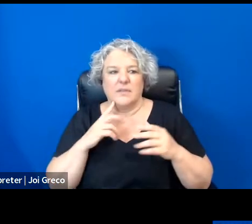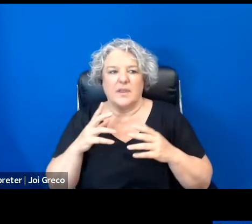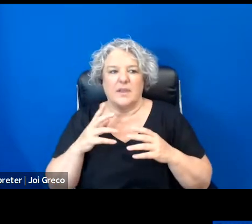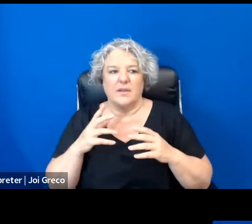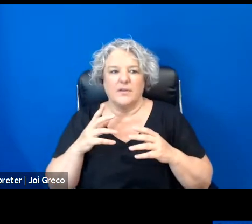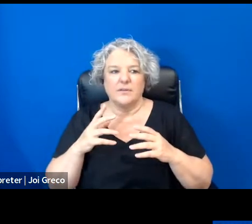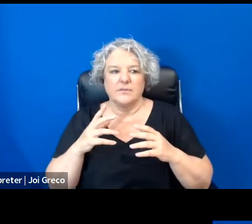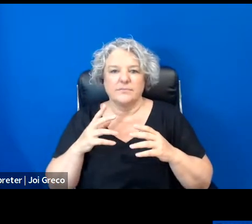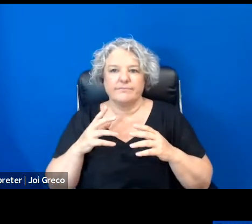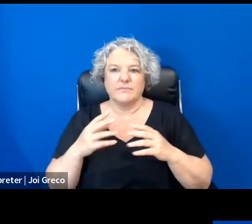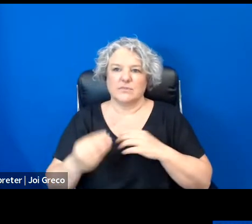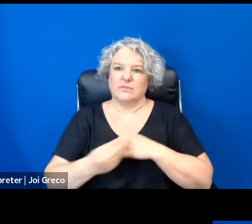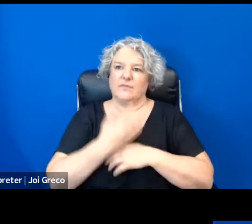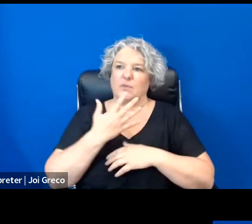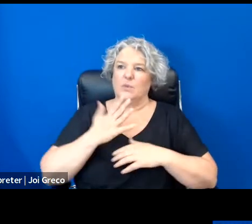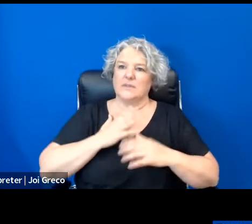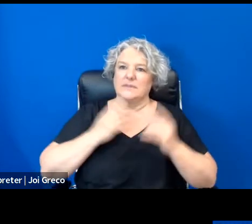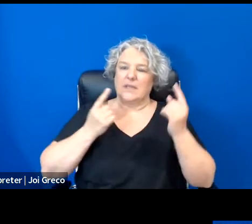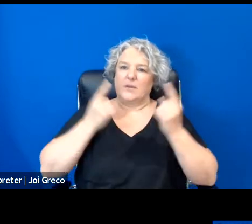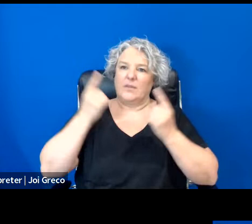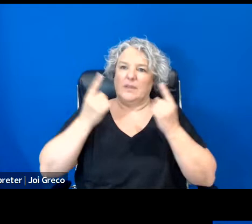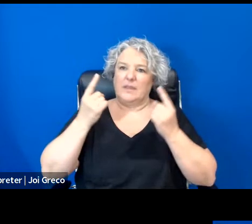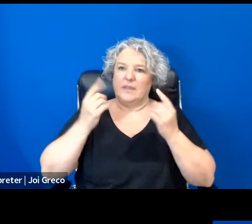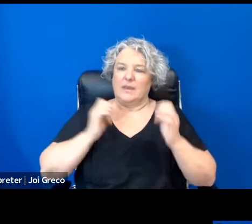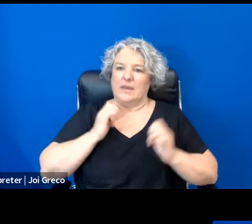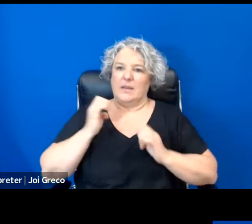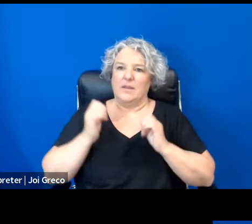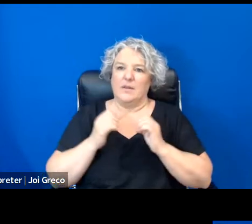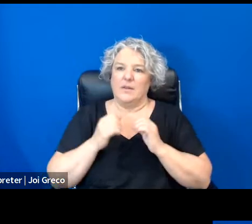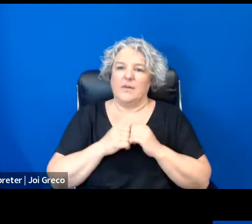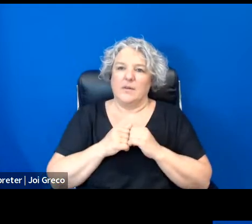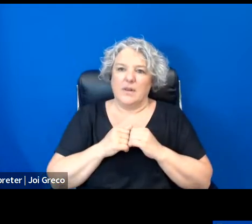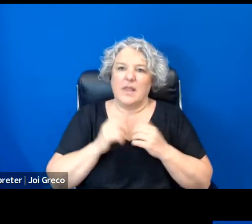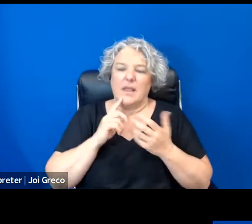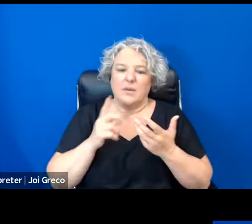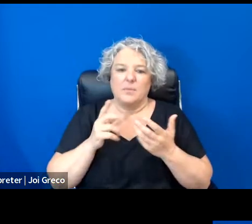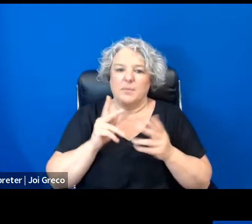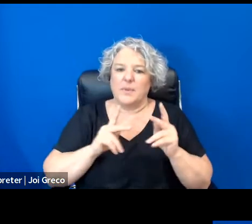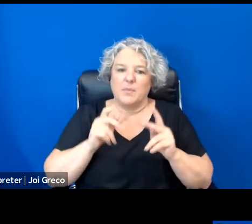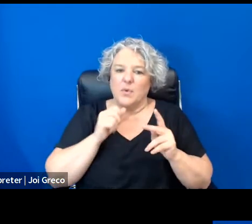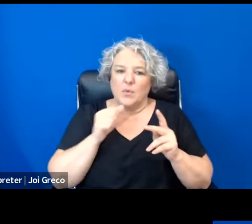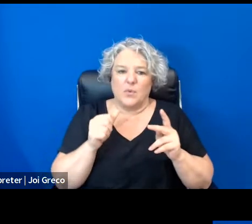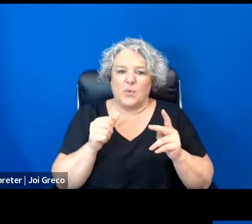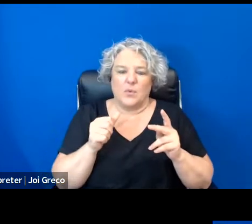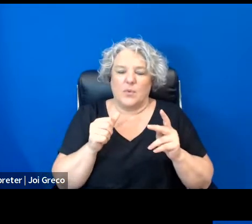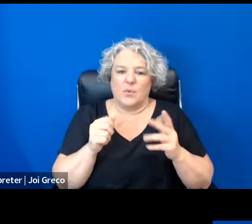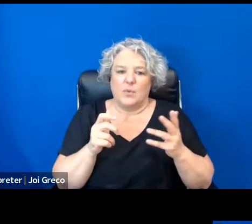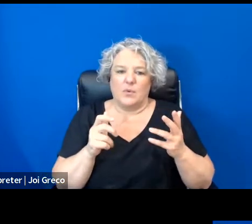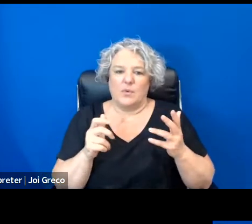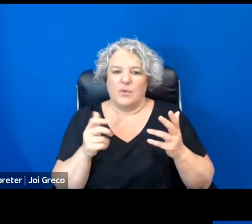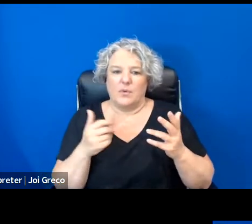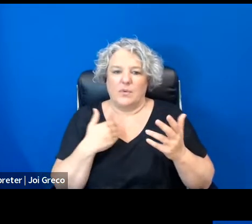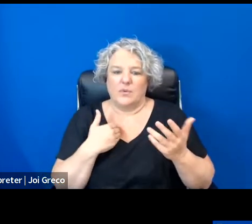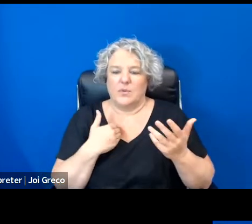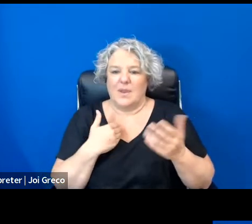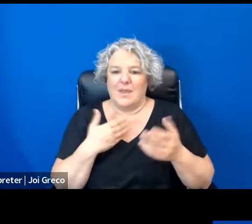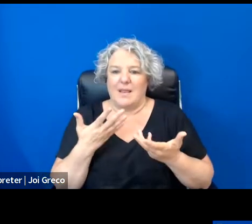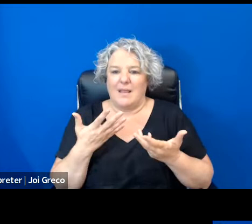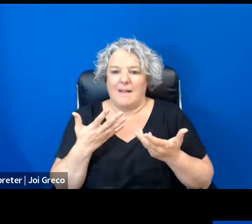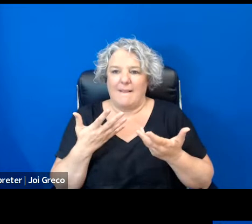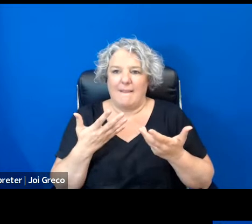people who lack a capacity to have fear, for example, are unable